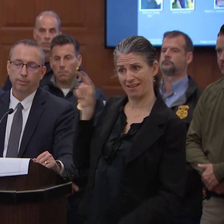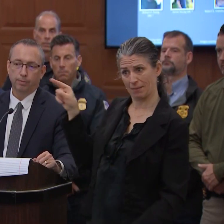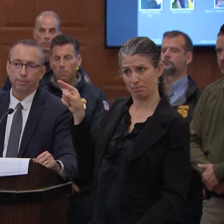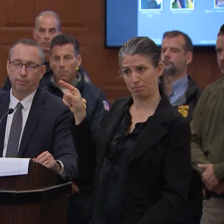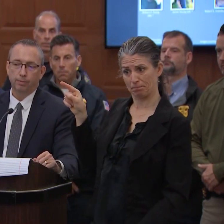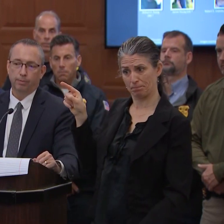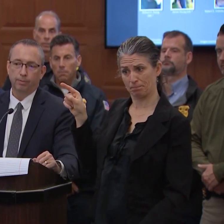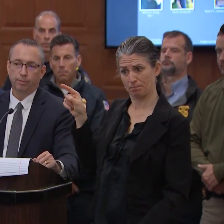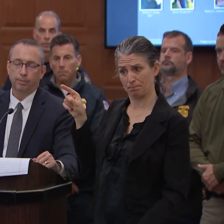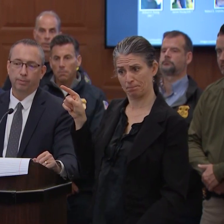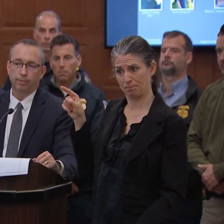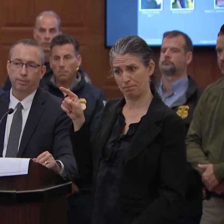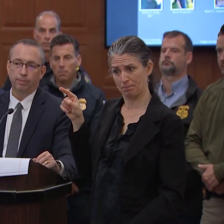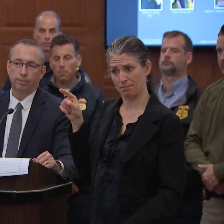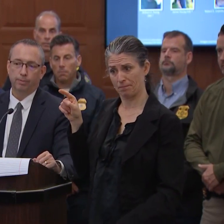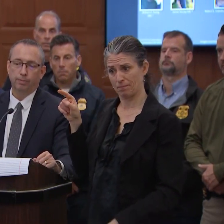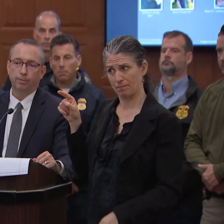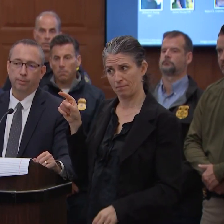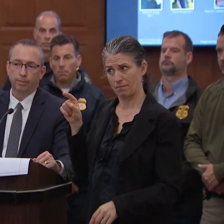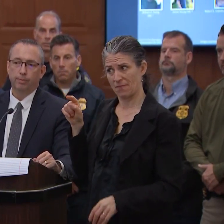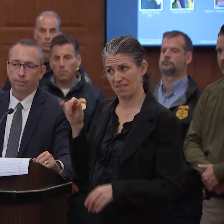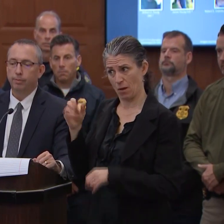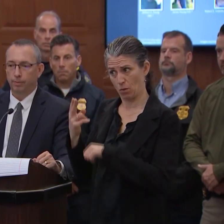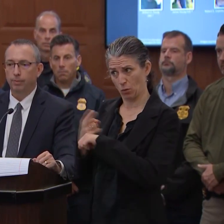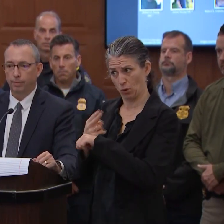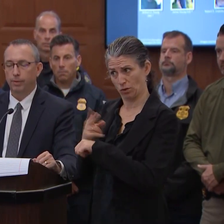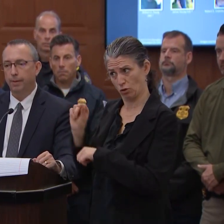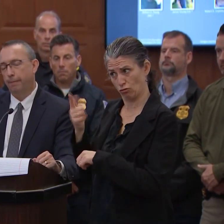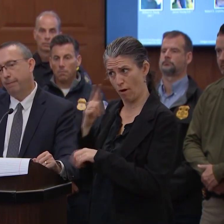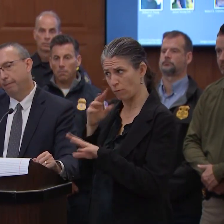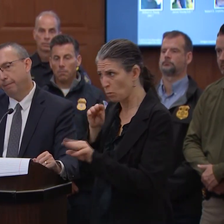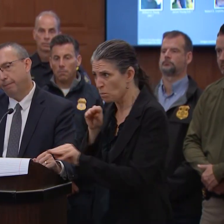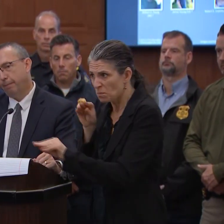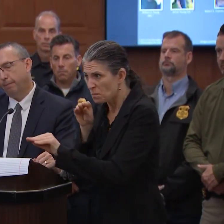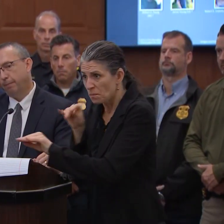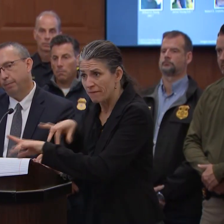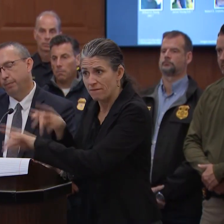he was found in that trailer, like visiting out the communities at Yep.